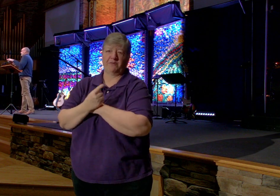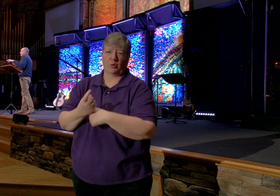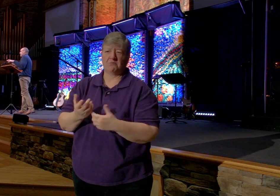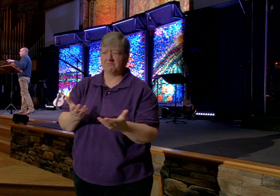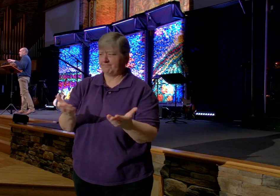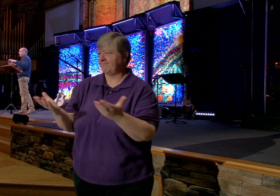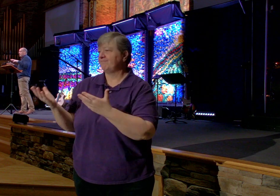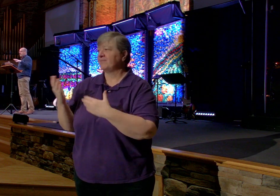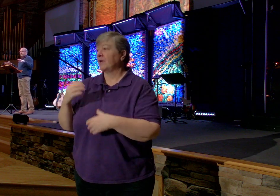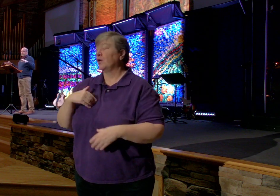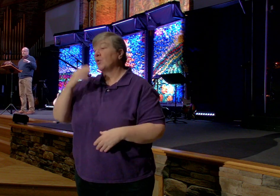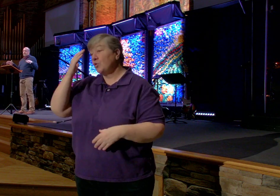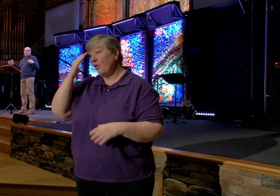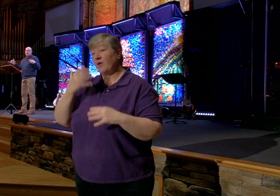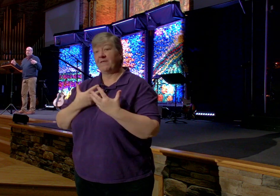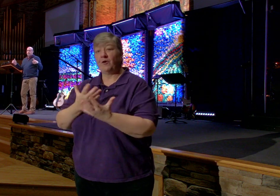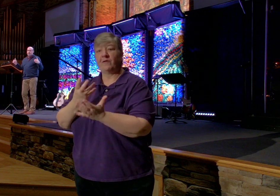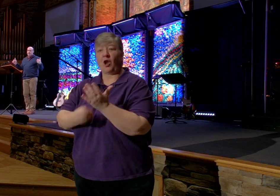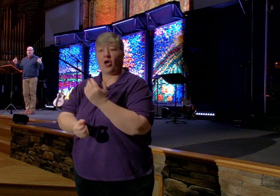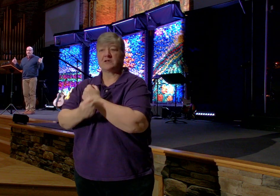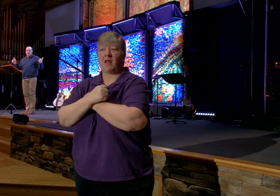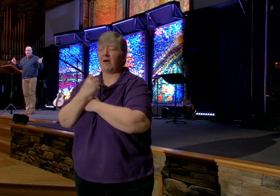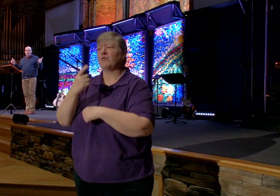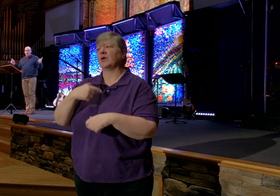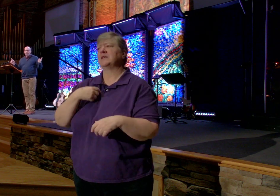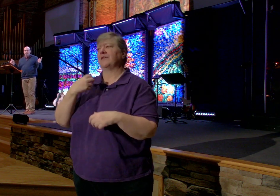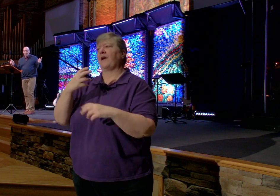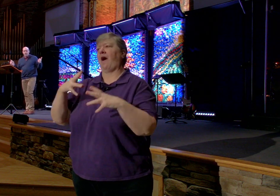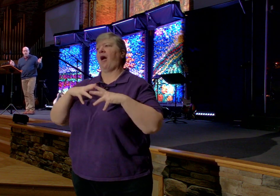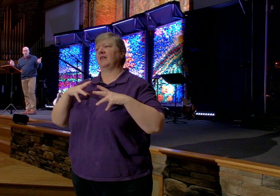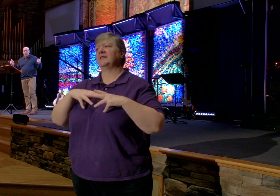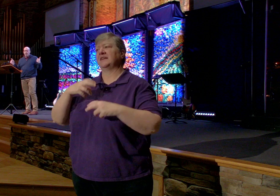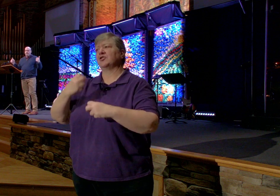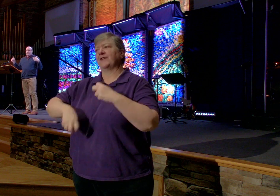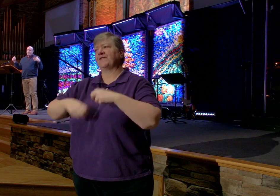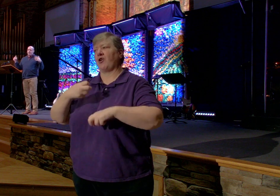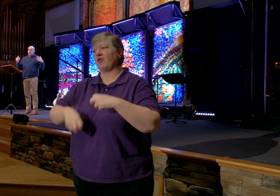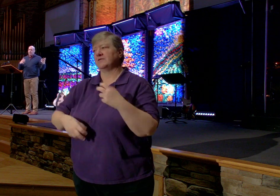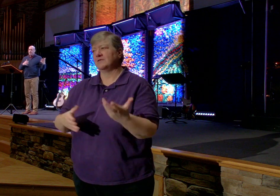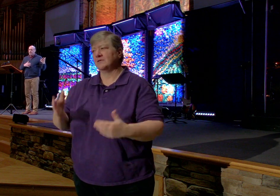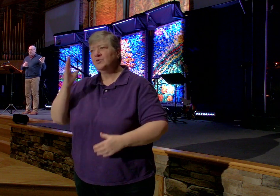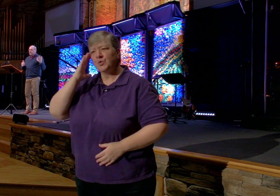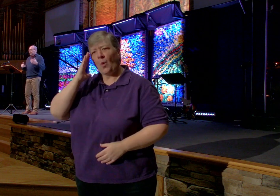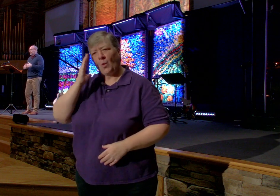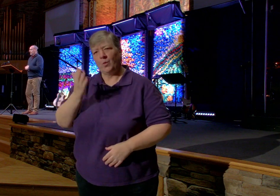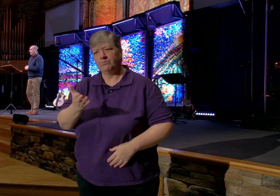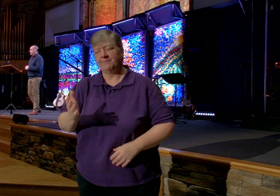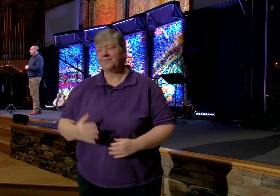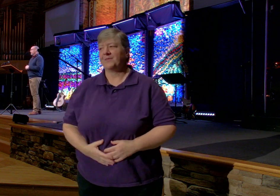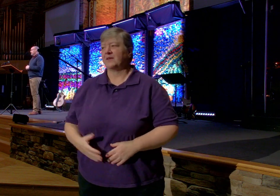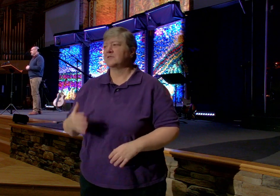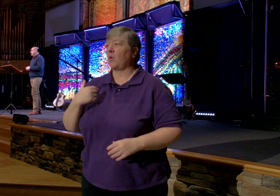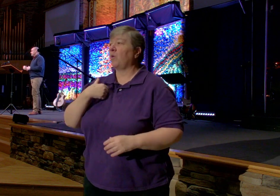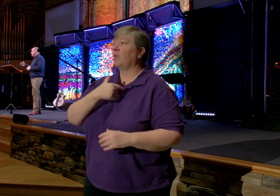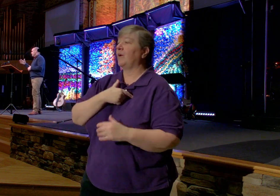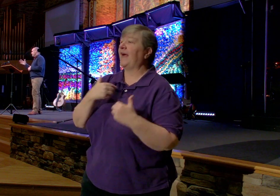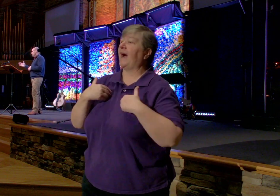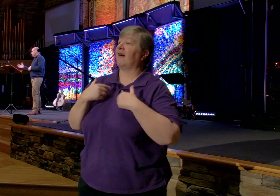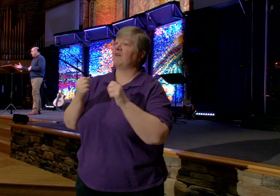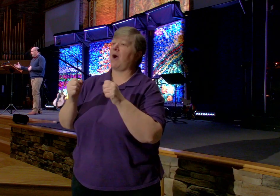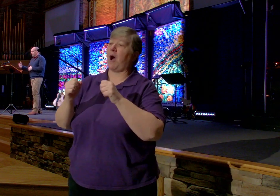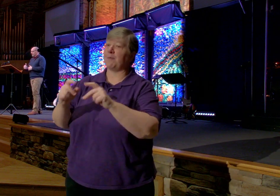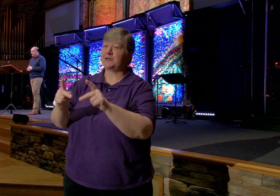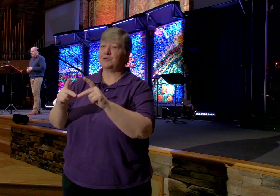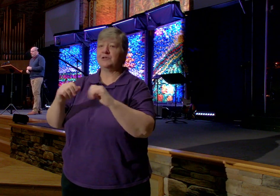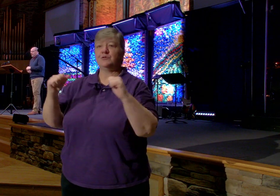ones. And you know, if you've lost a loved one, how difficult the holidays can be. And so we have an